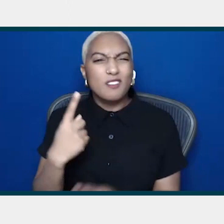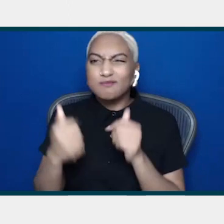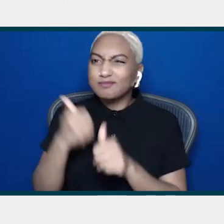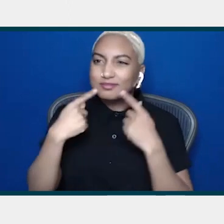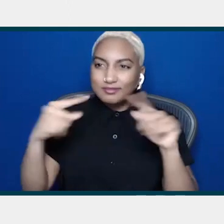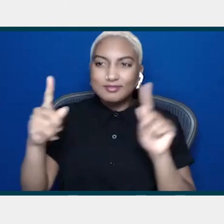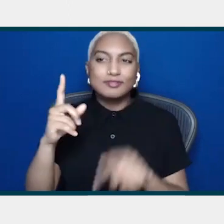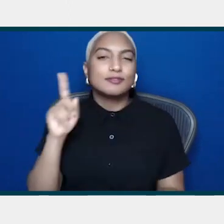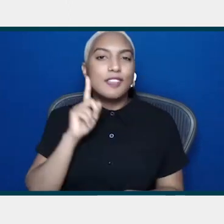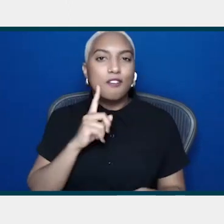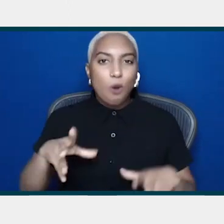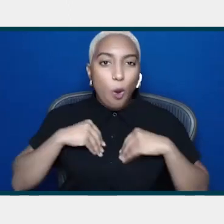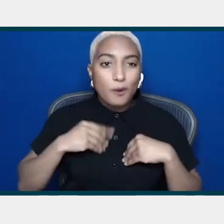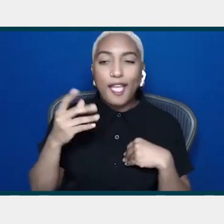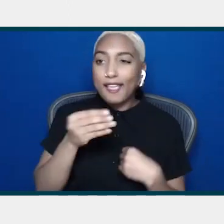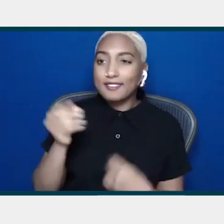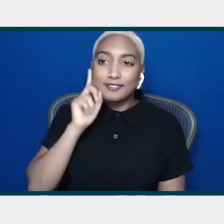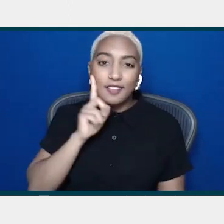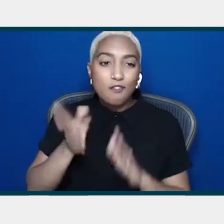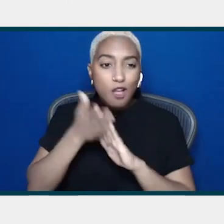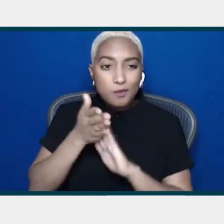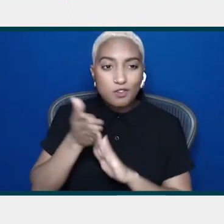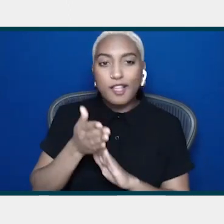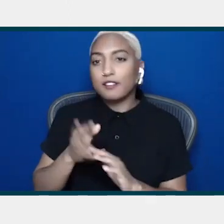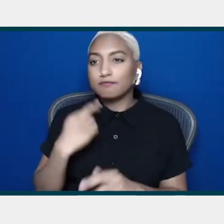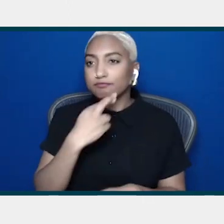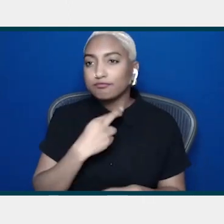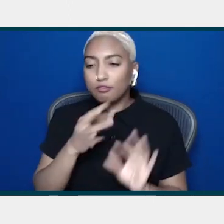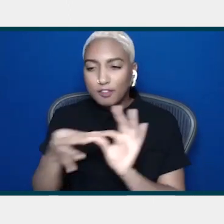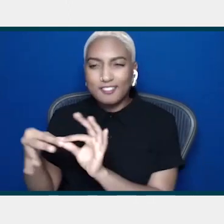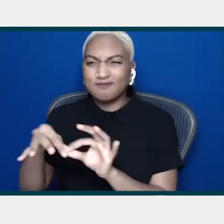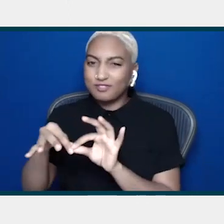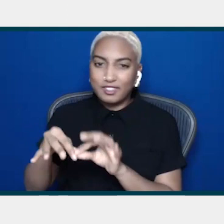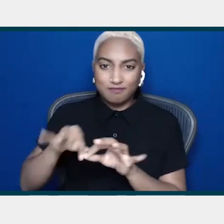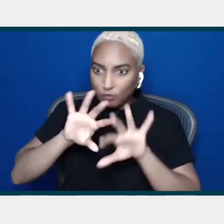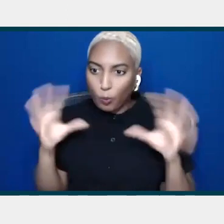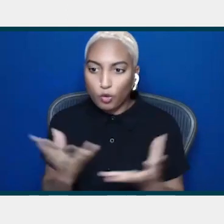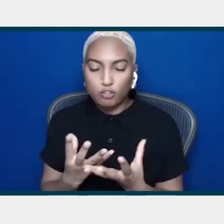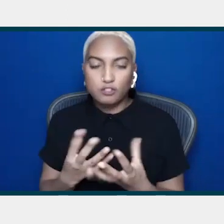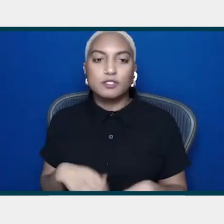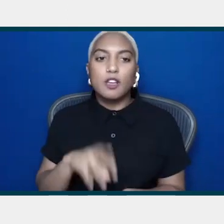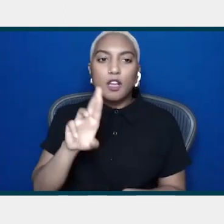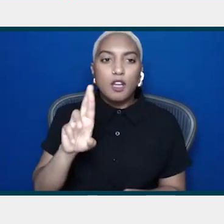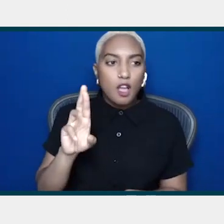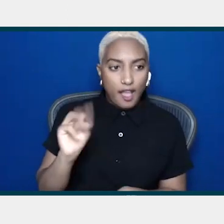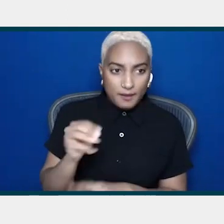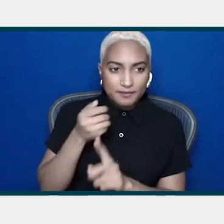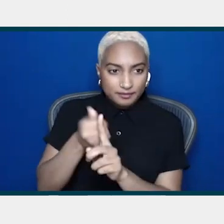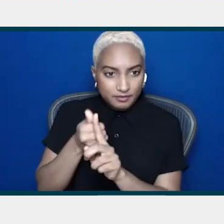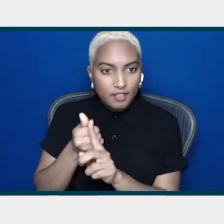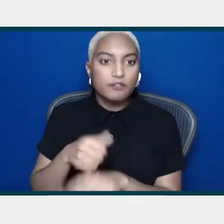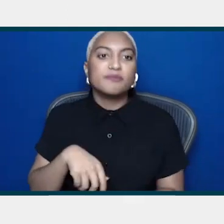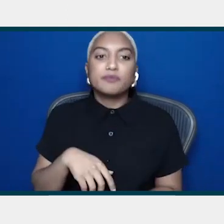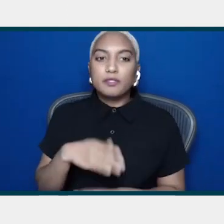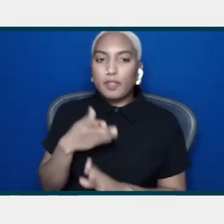deaf-operated restaurant chains in the world. Prior to this role, R.M. was Senior Program Manager for CSD Social Venture Fund.